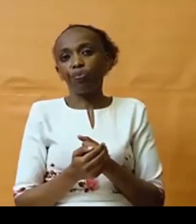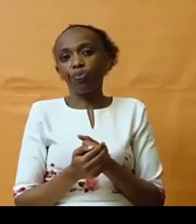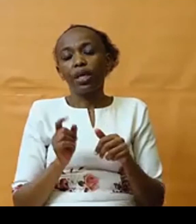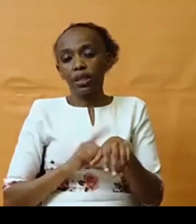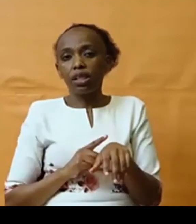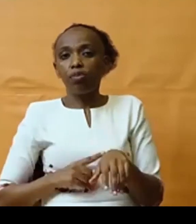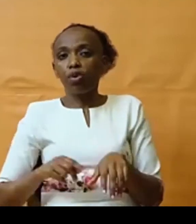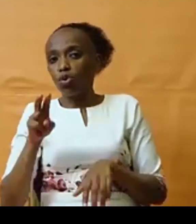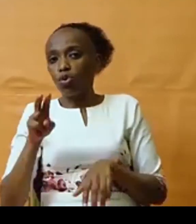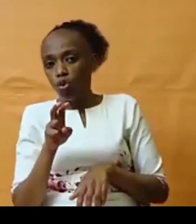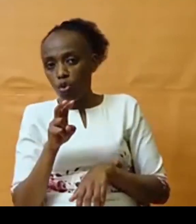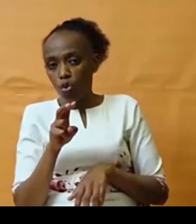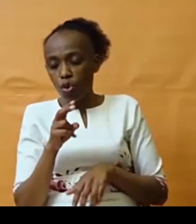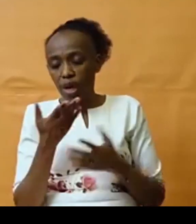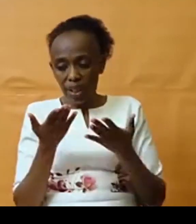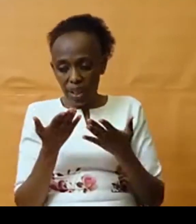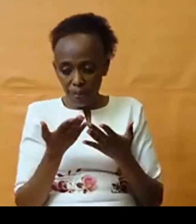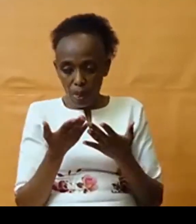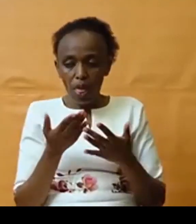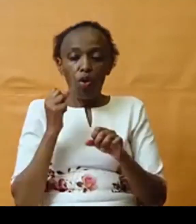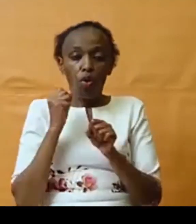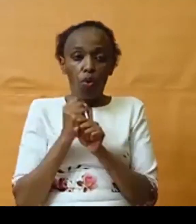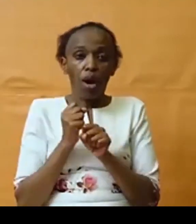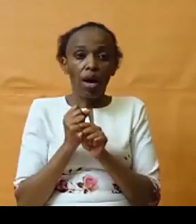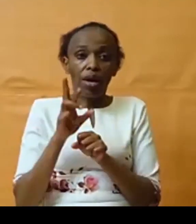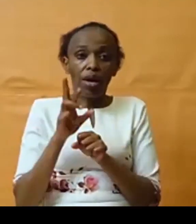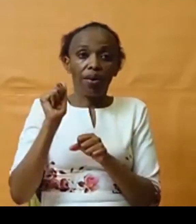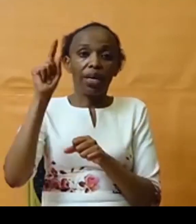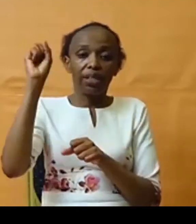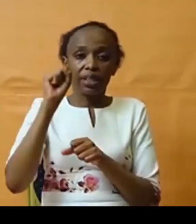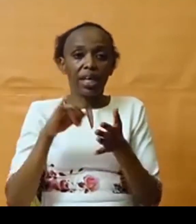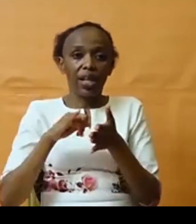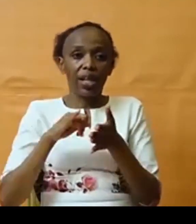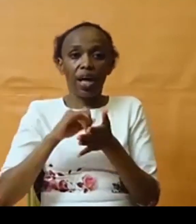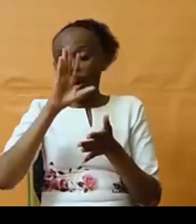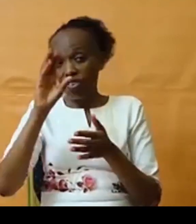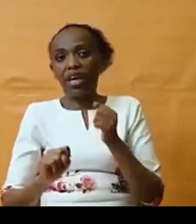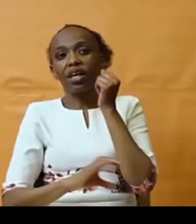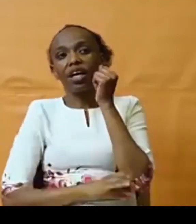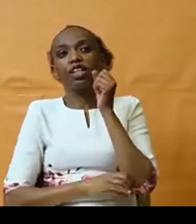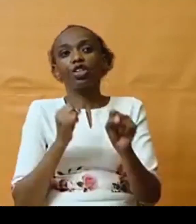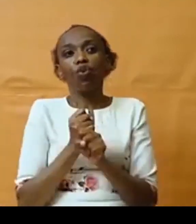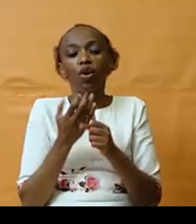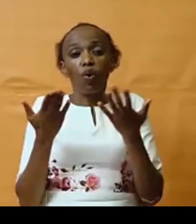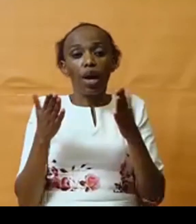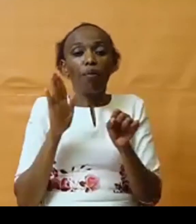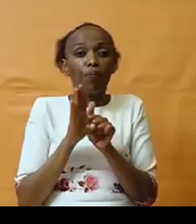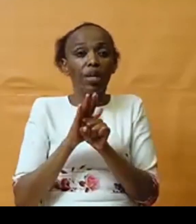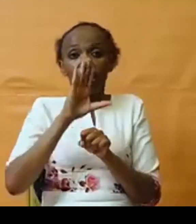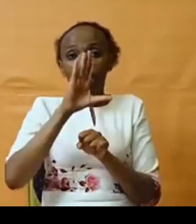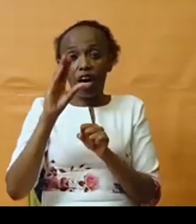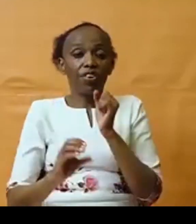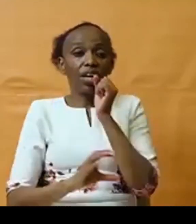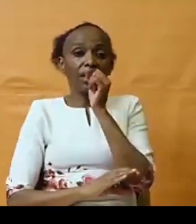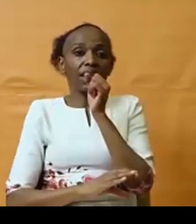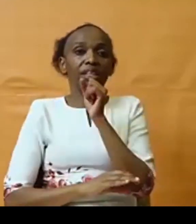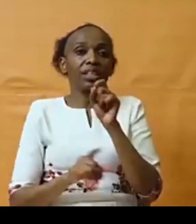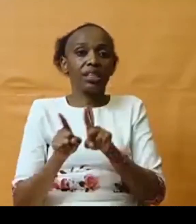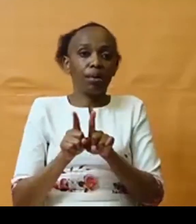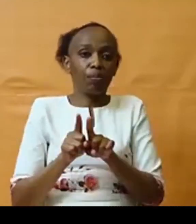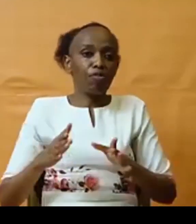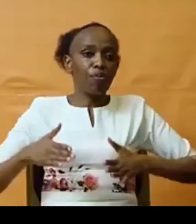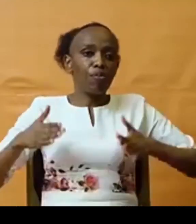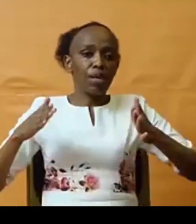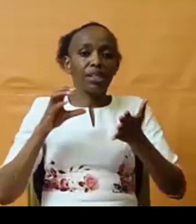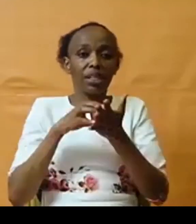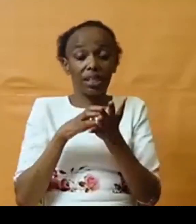when you look at the poor credit ratings that African countries attract, where a majority of African countries are still in the junk status,